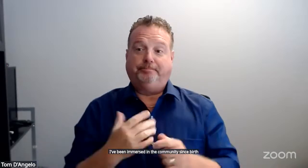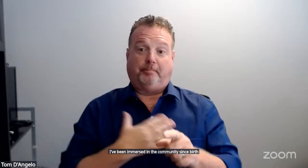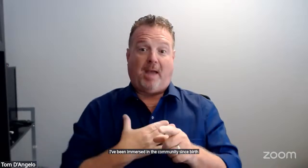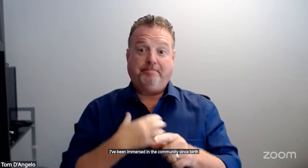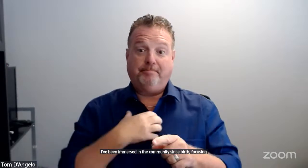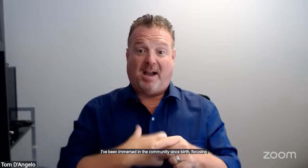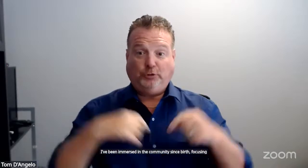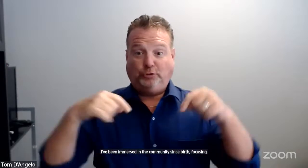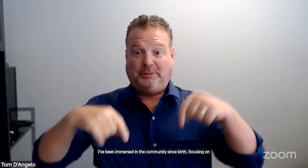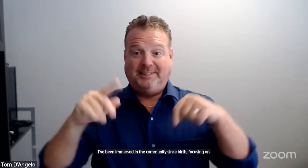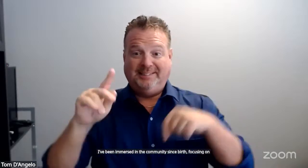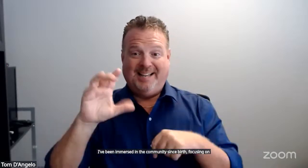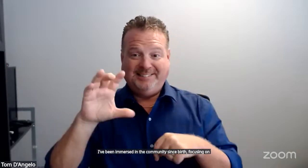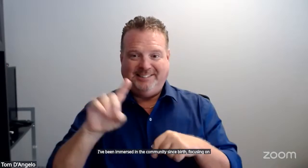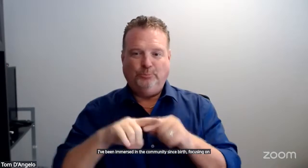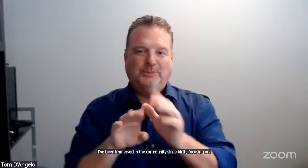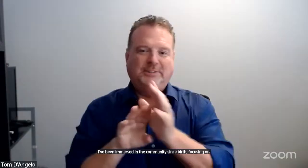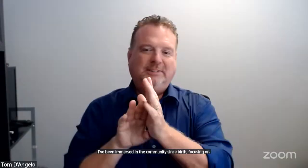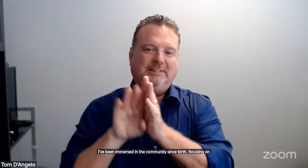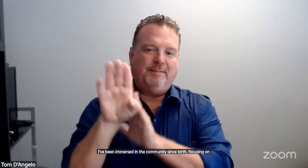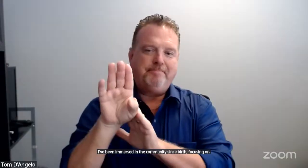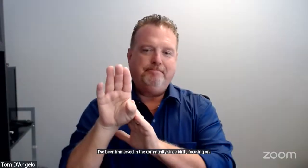focusing on uh, um,